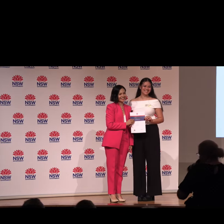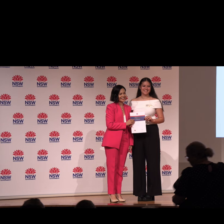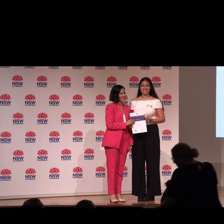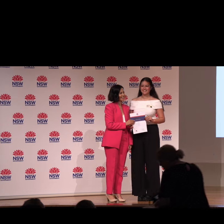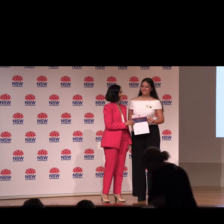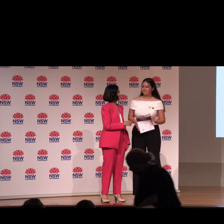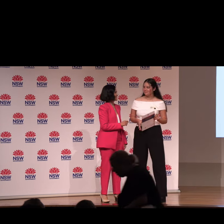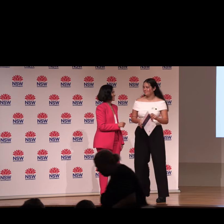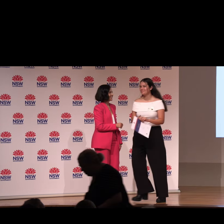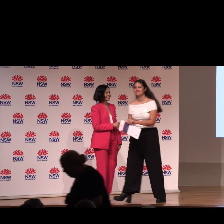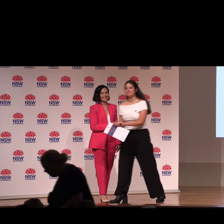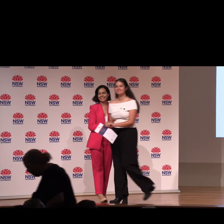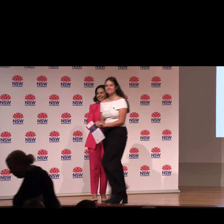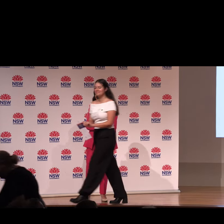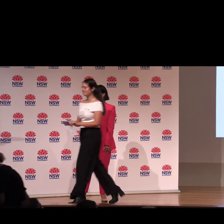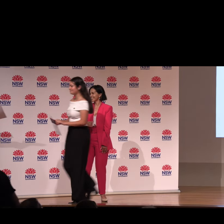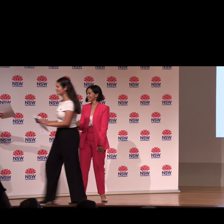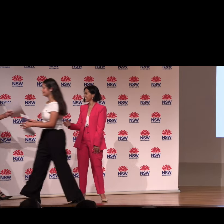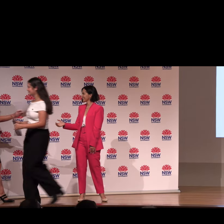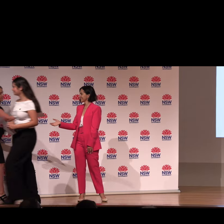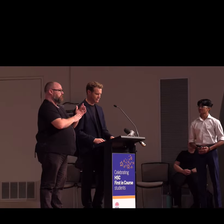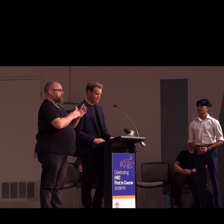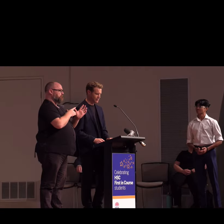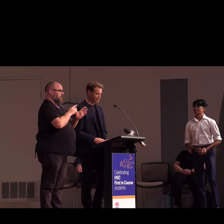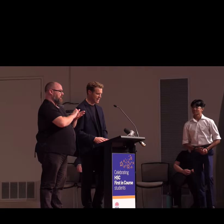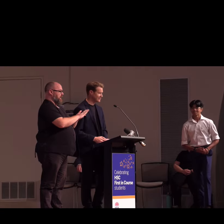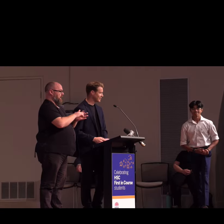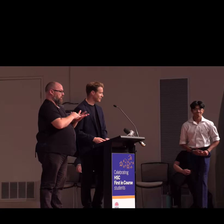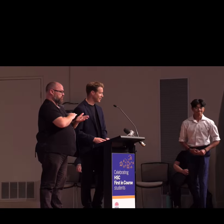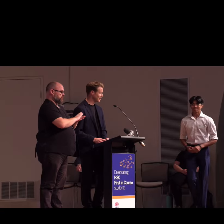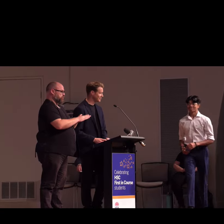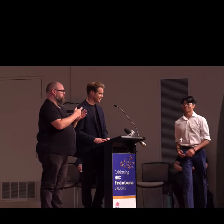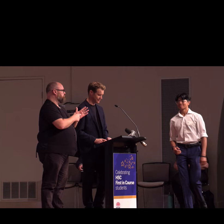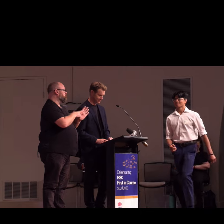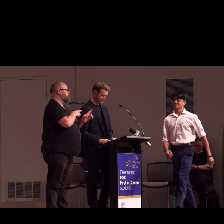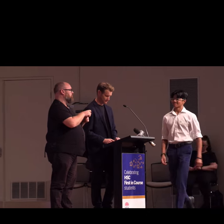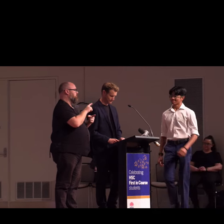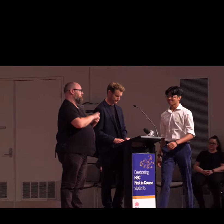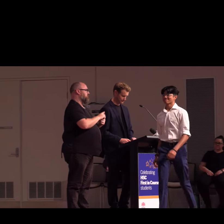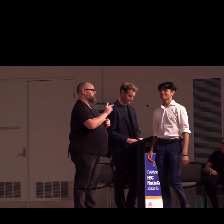In Indonesian Continuers, Mahesh Manyam, Ride Secondary College.